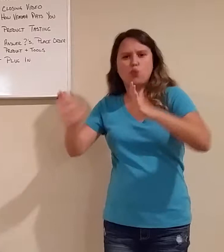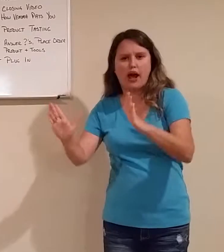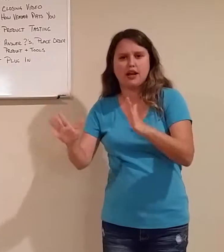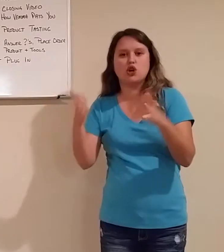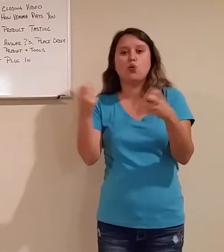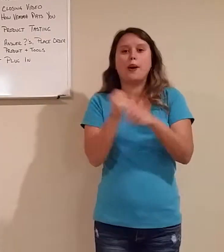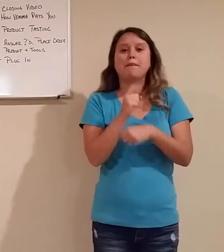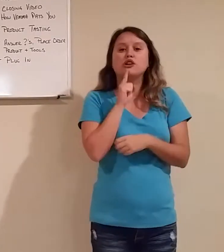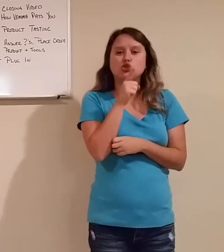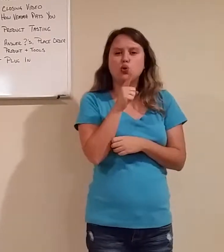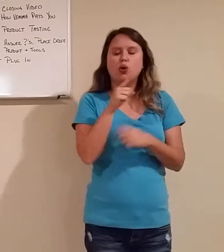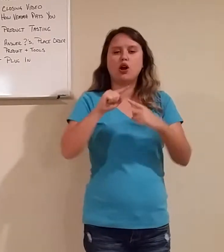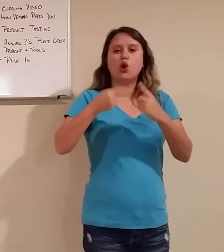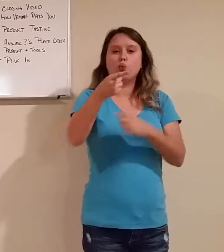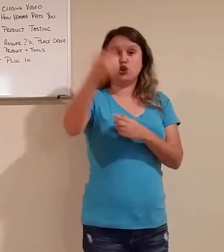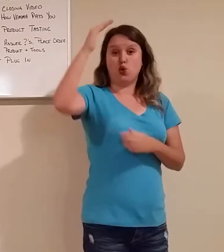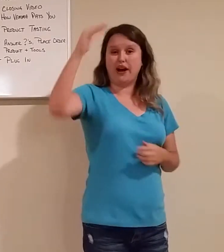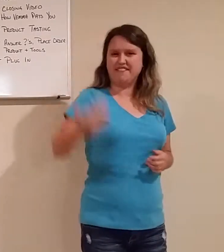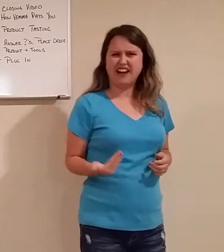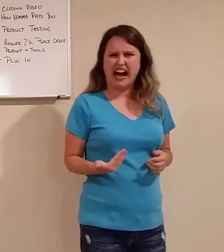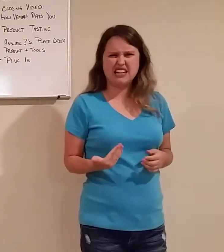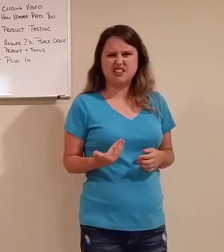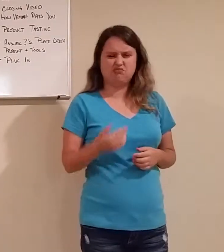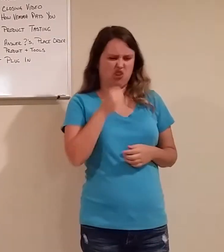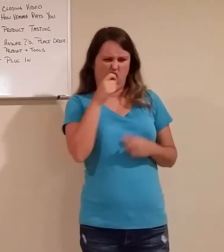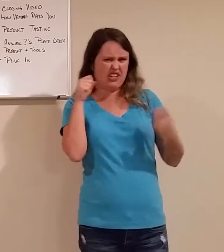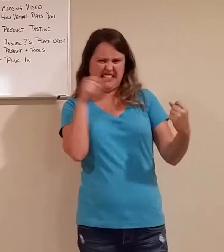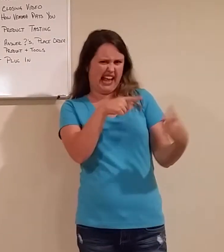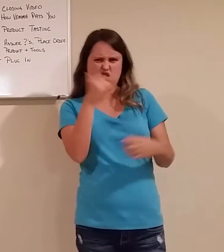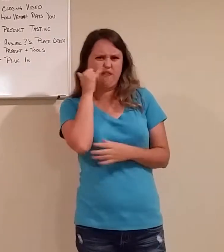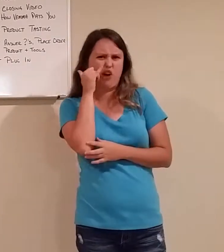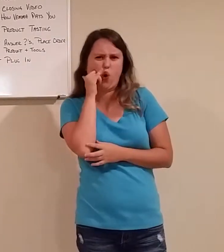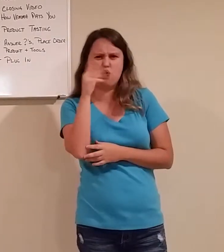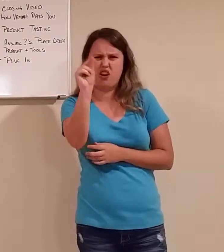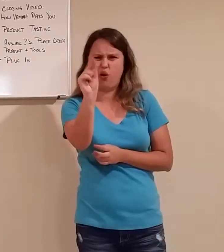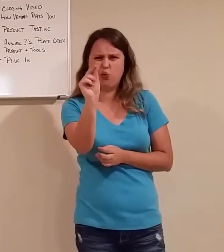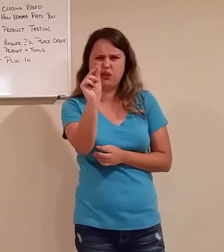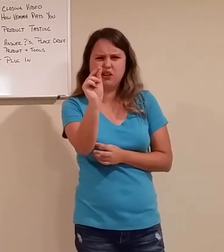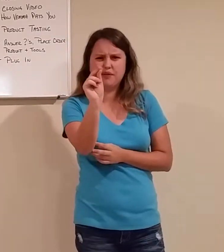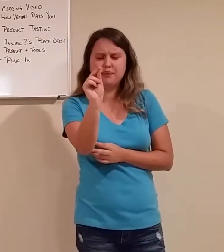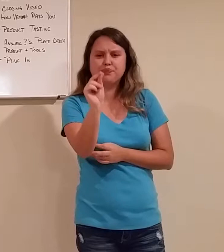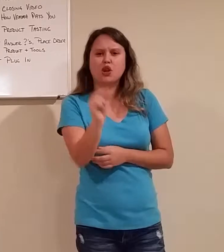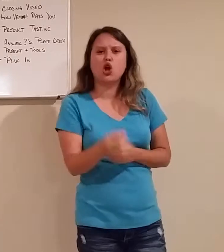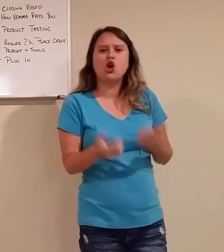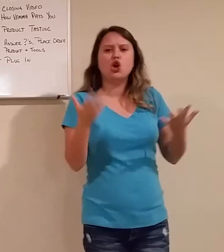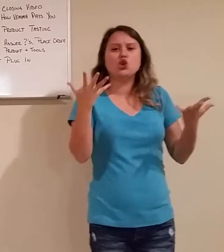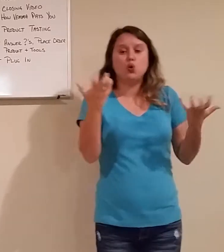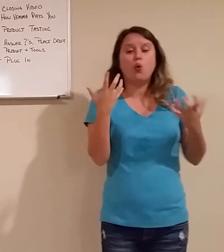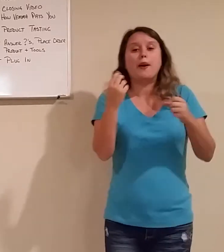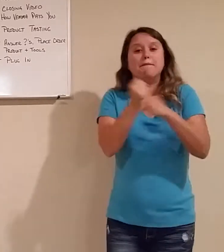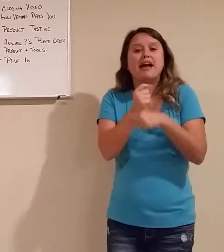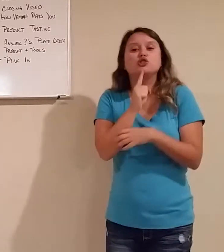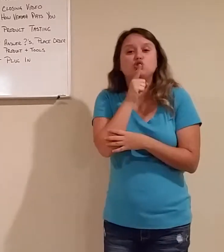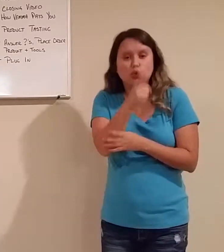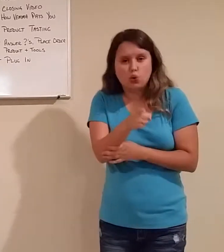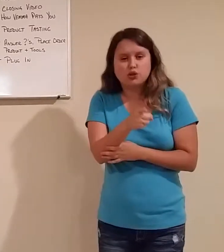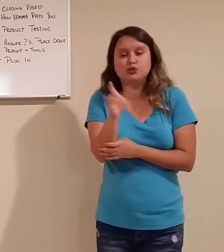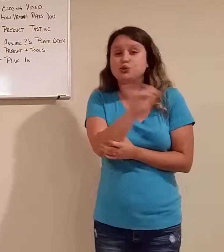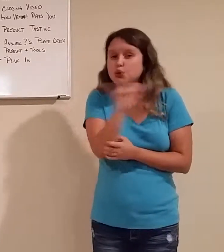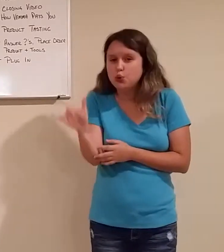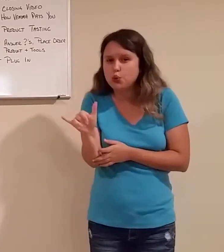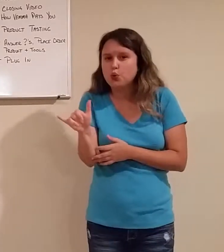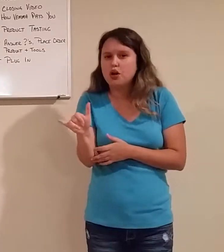make the invite that we don't send a text message. Okay? And we want to also make sure that we're